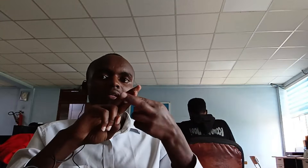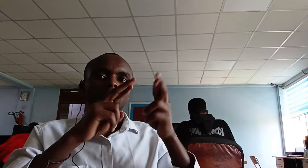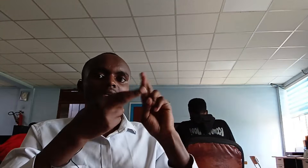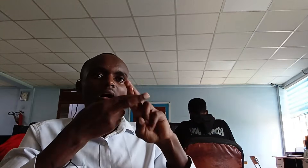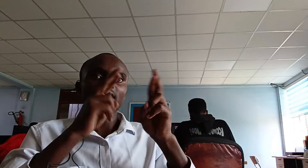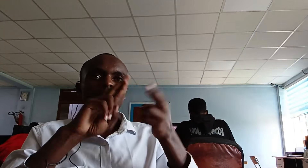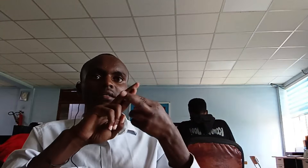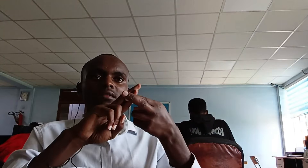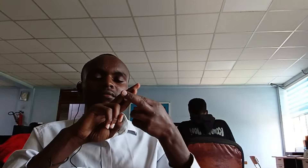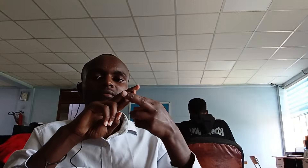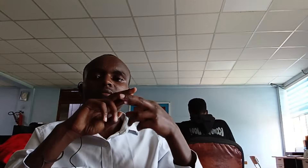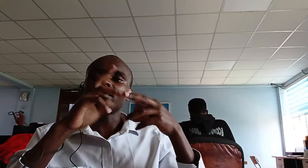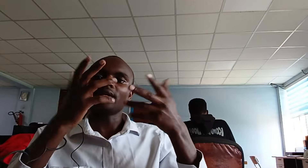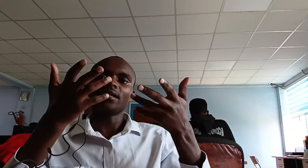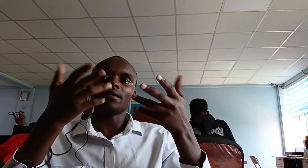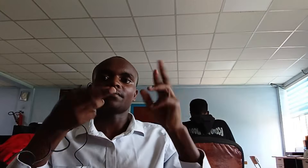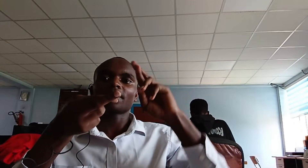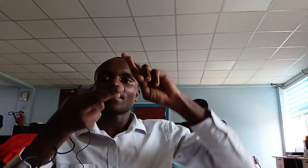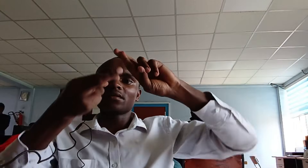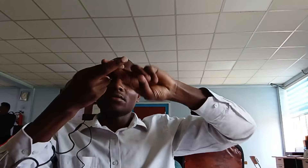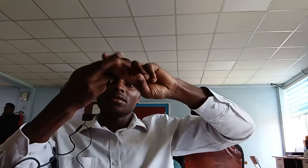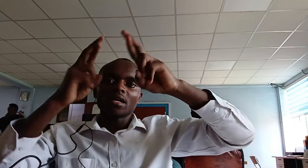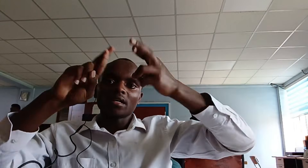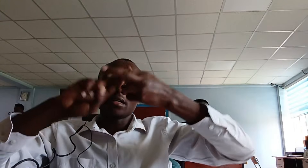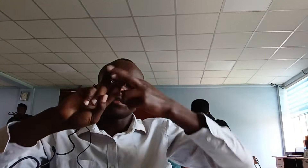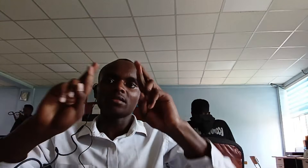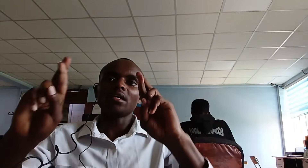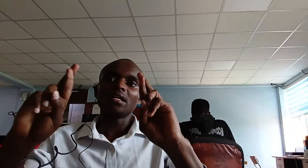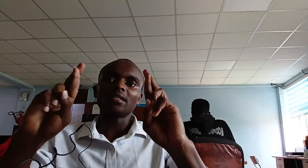relate, relative. Yeah. So it's relate. Letter R.